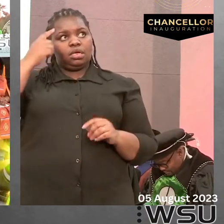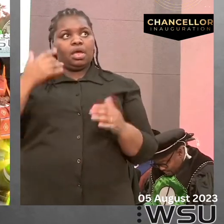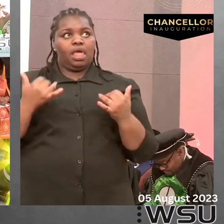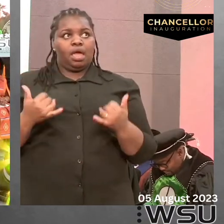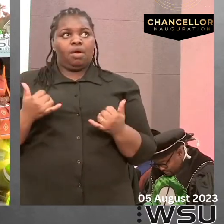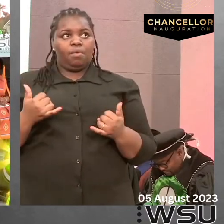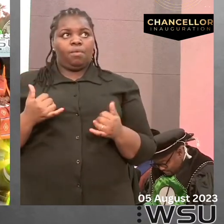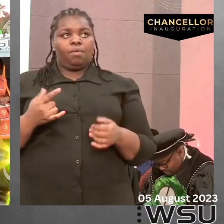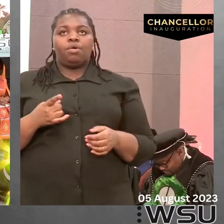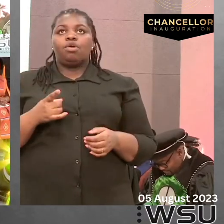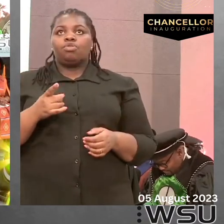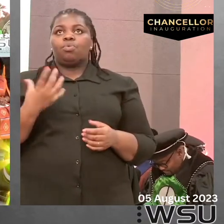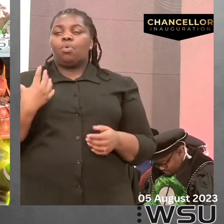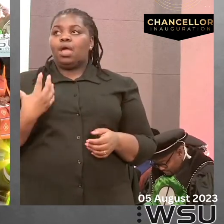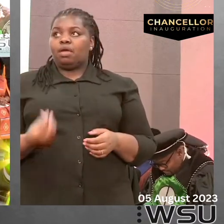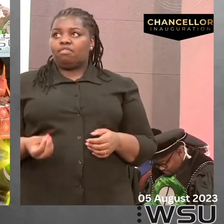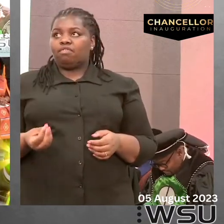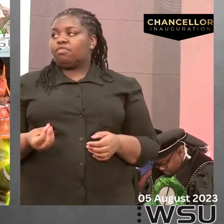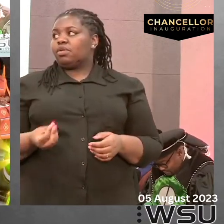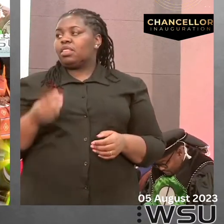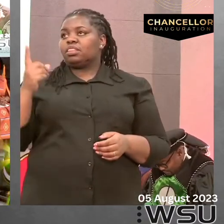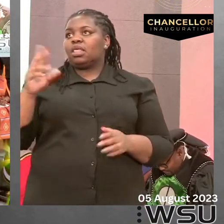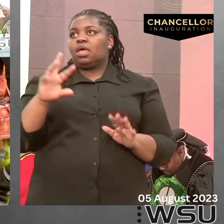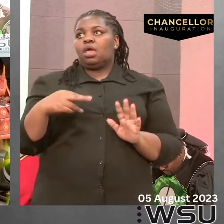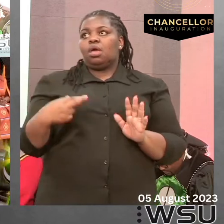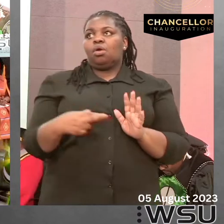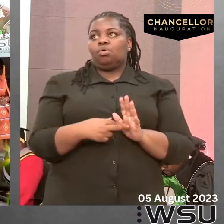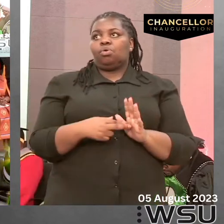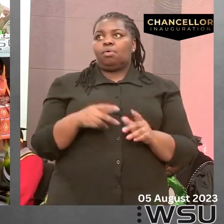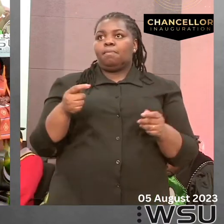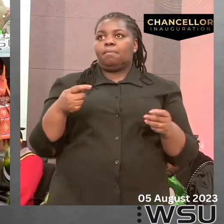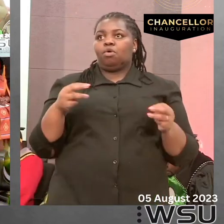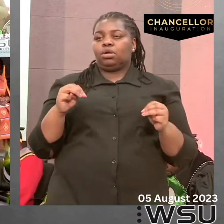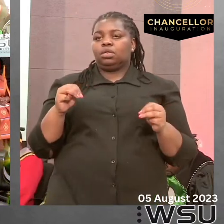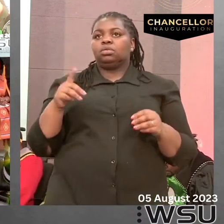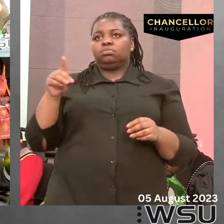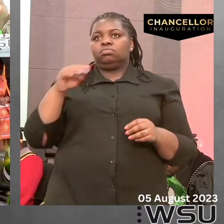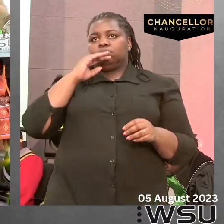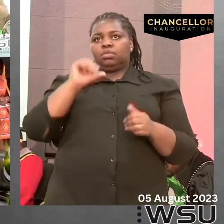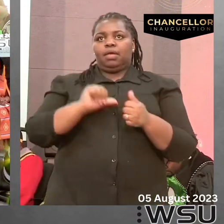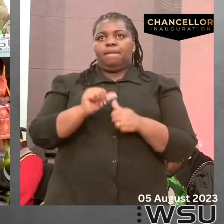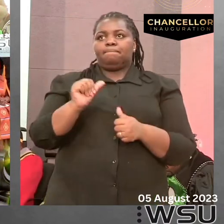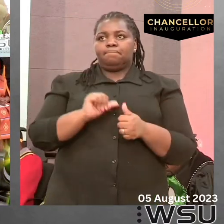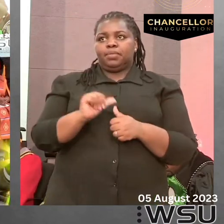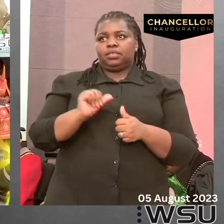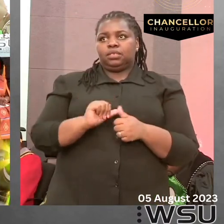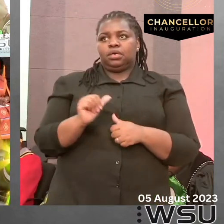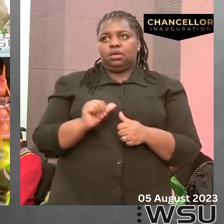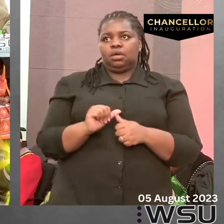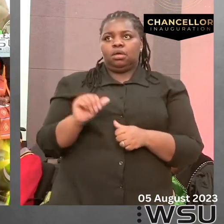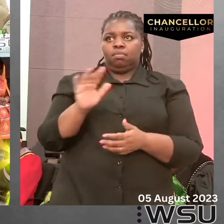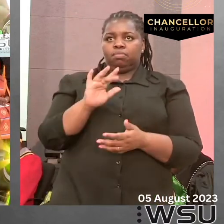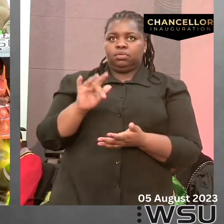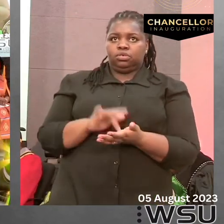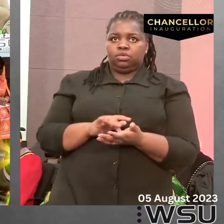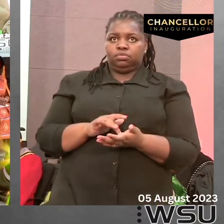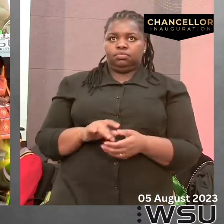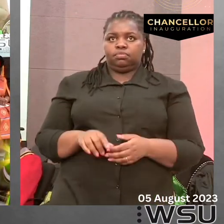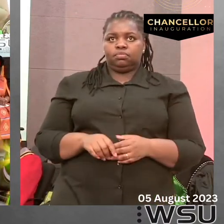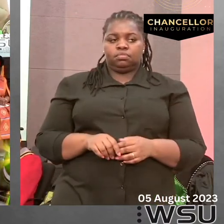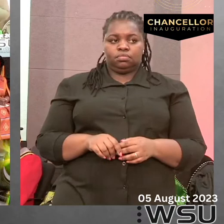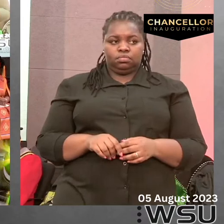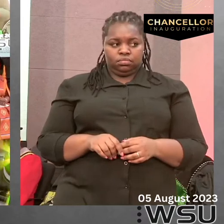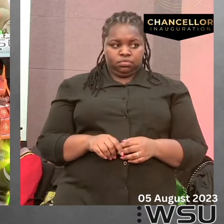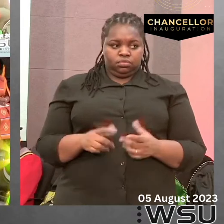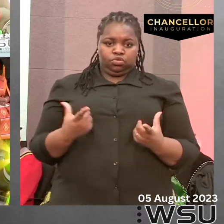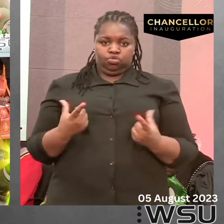that you have the role models leading this institution, you're in a better, you're better positioned